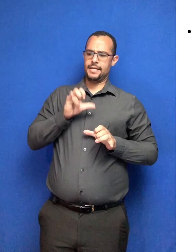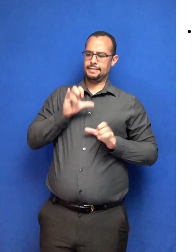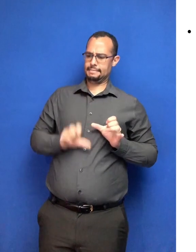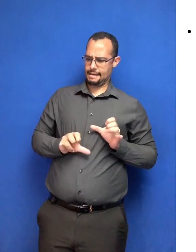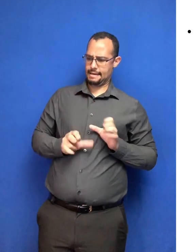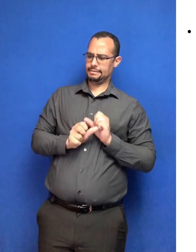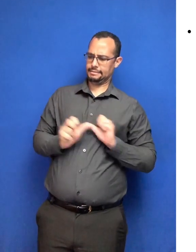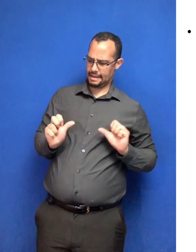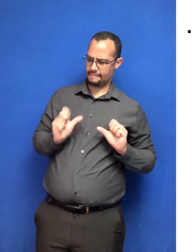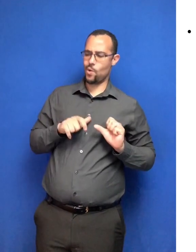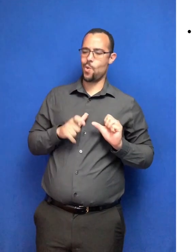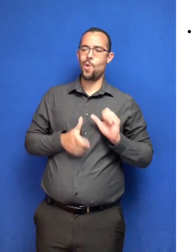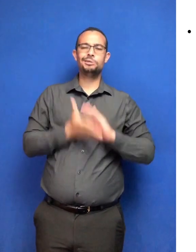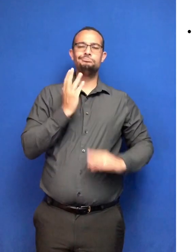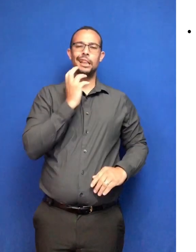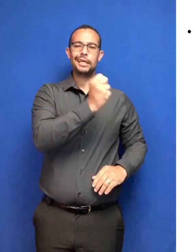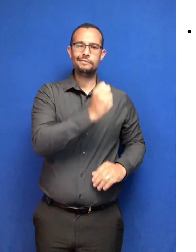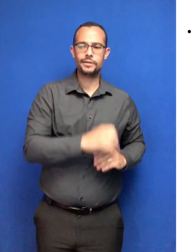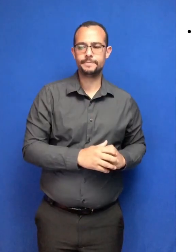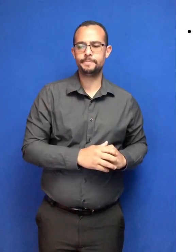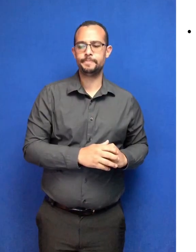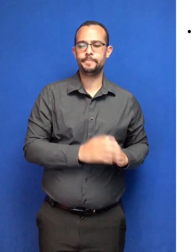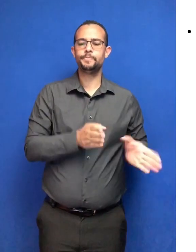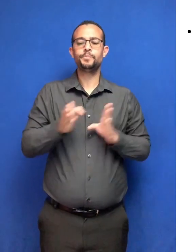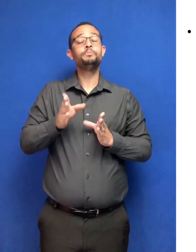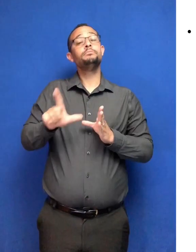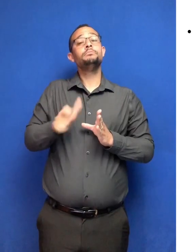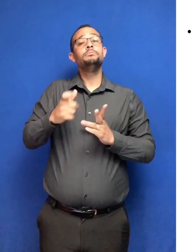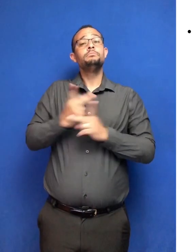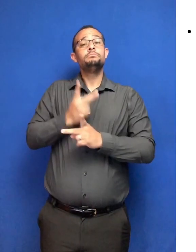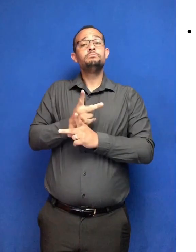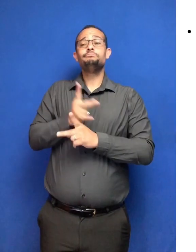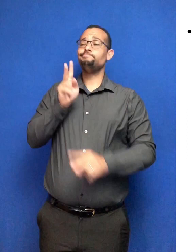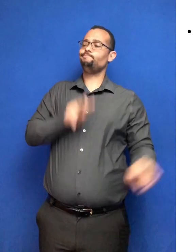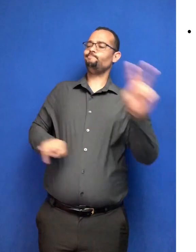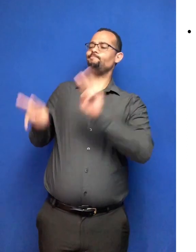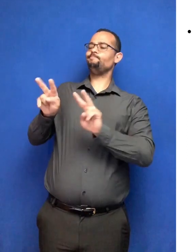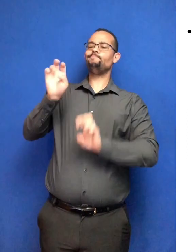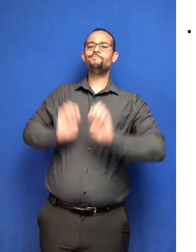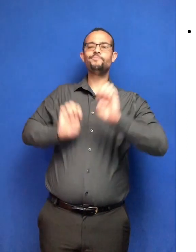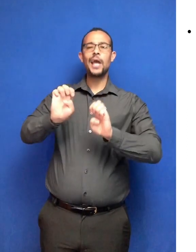Additionally, it's important to find out or do a full evaluation of how safe your home is.